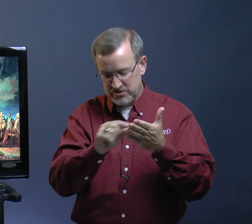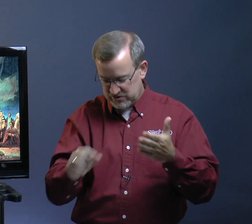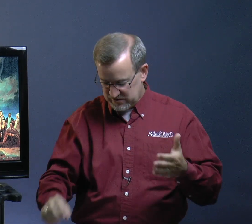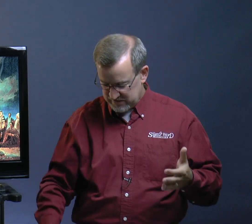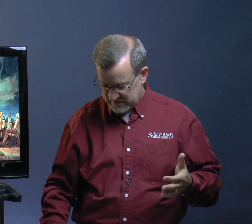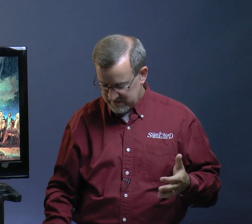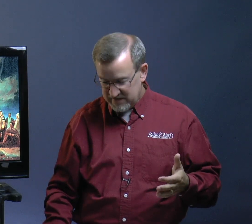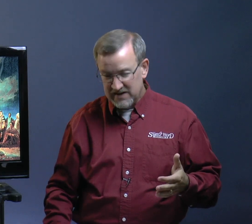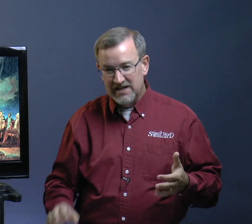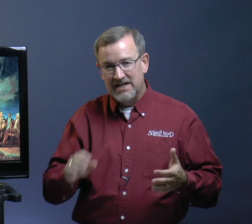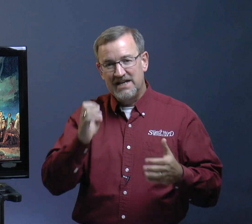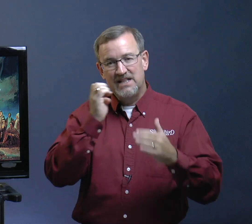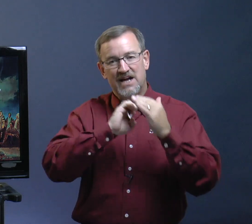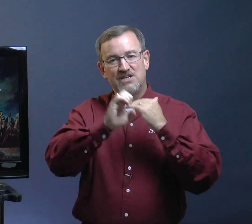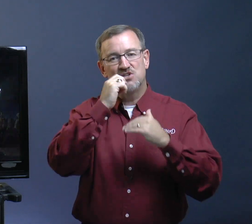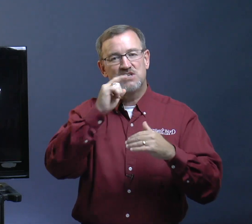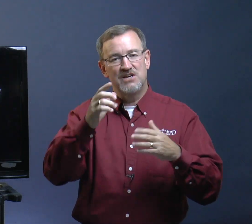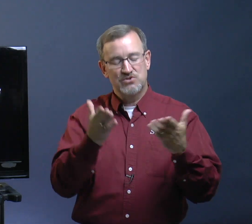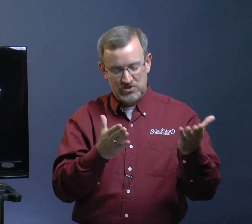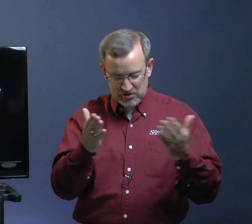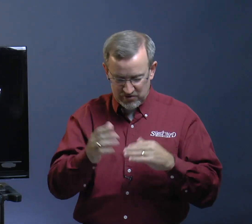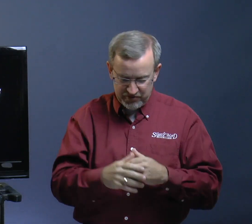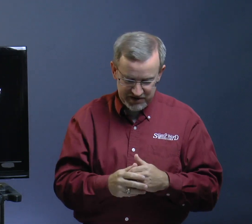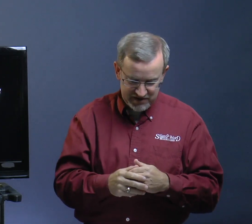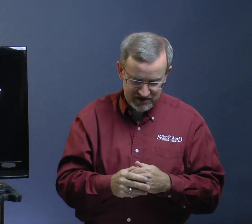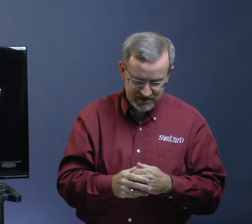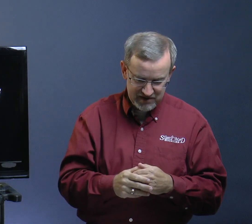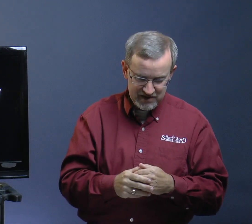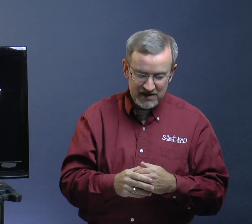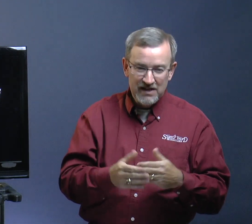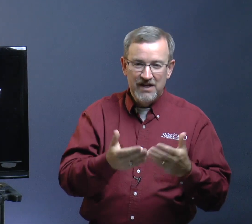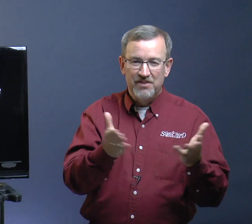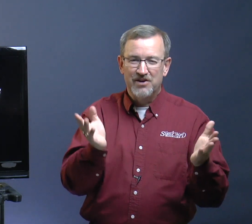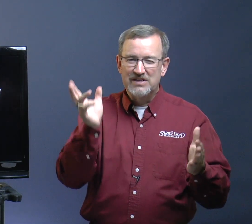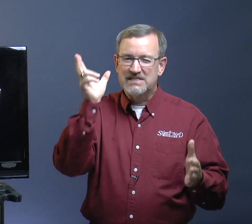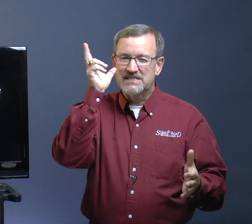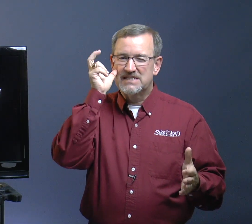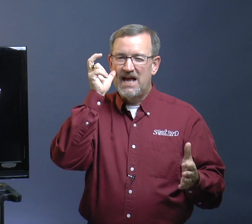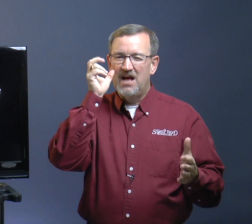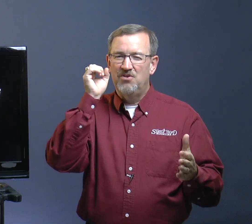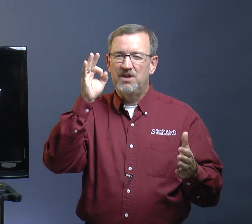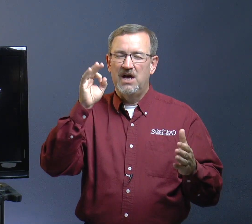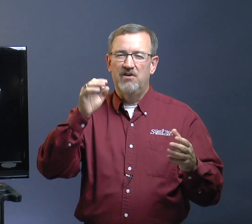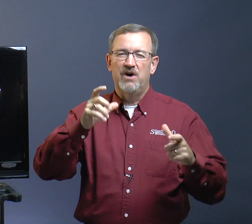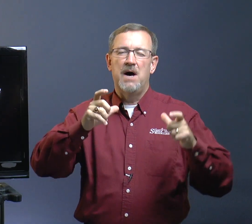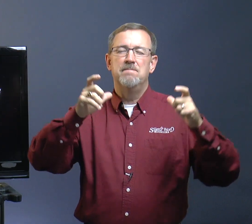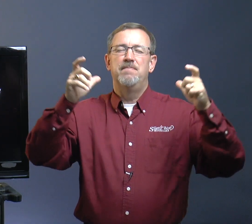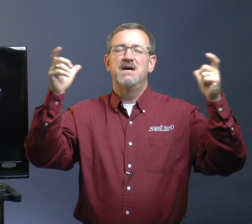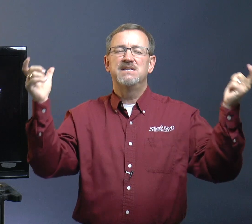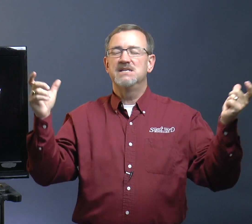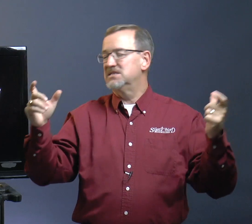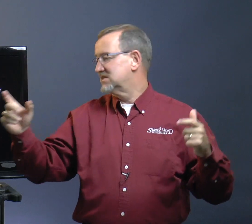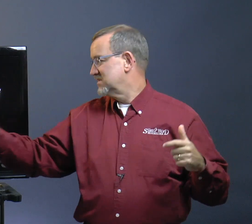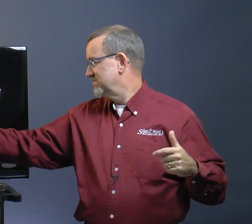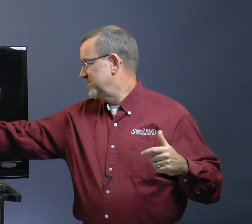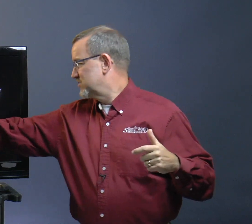verse. Elijah tells a servant, there is a sound of abundance. This